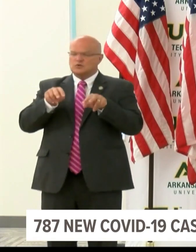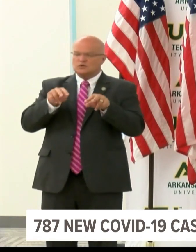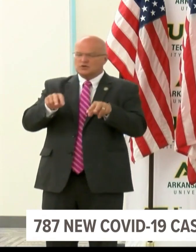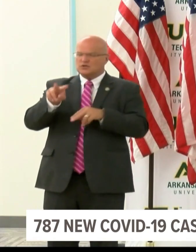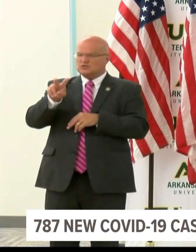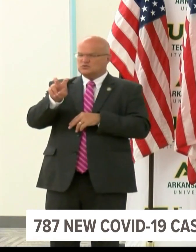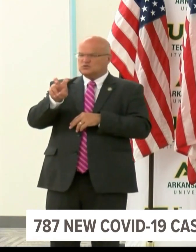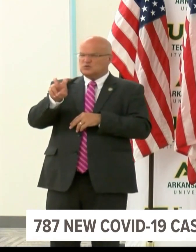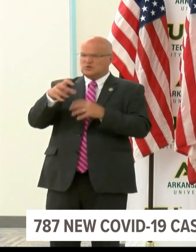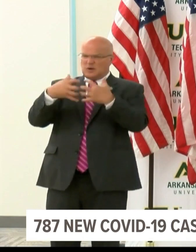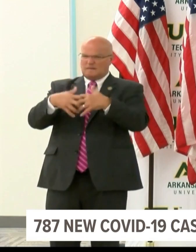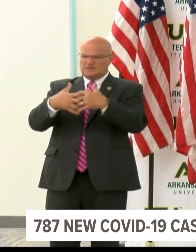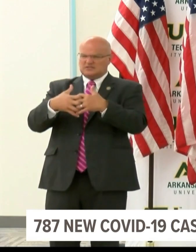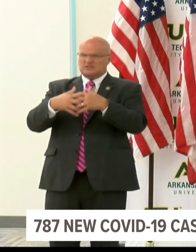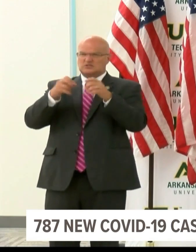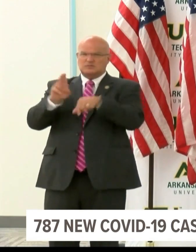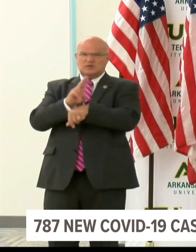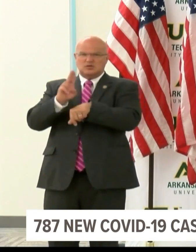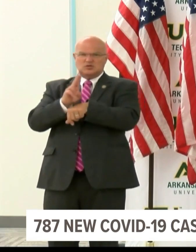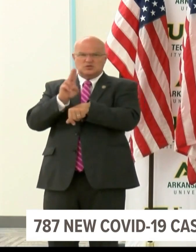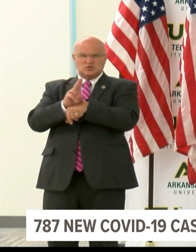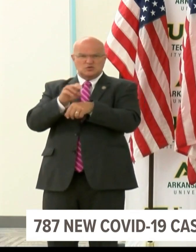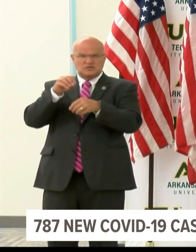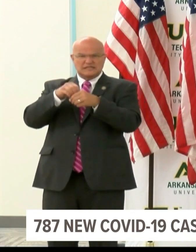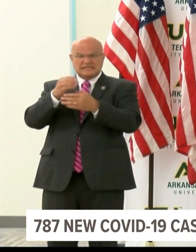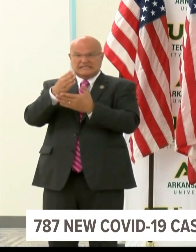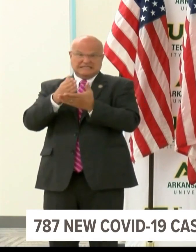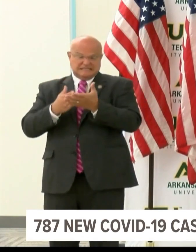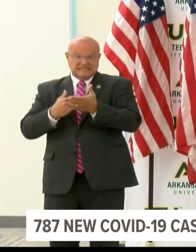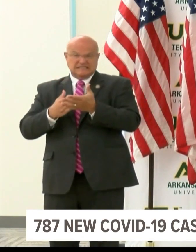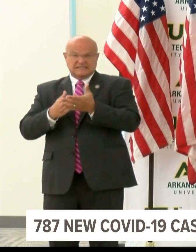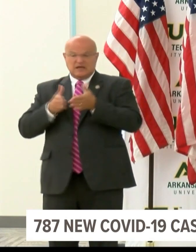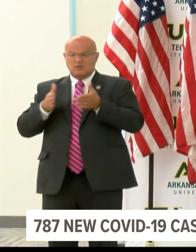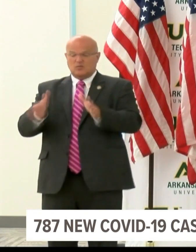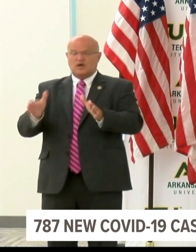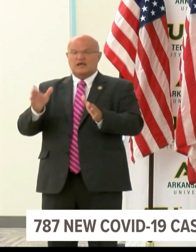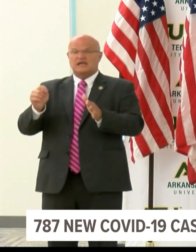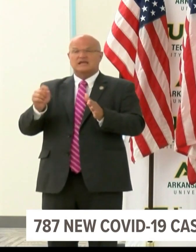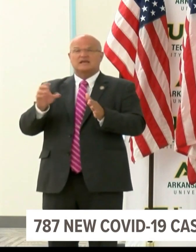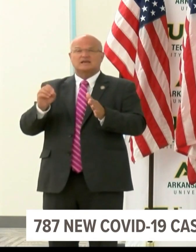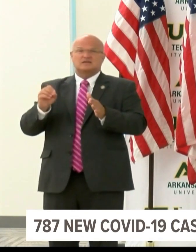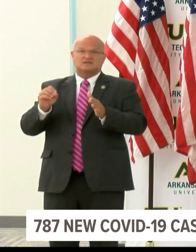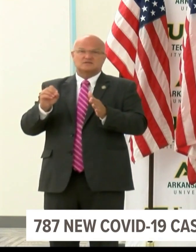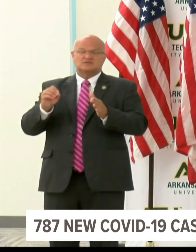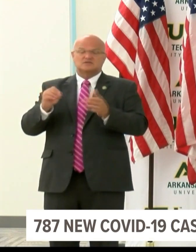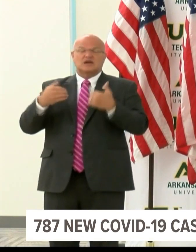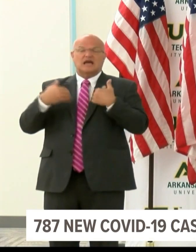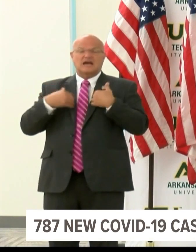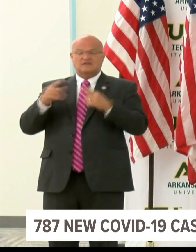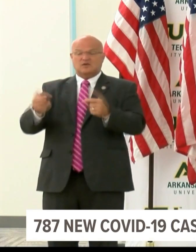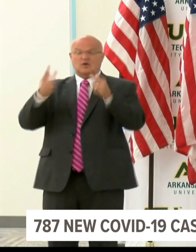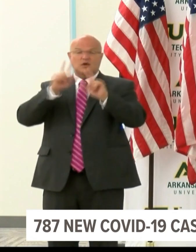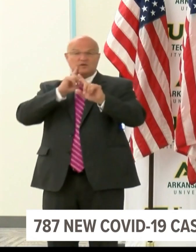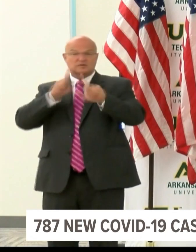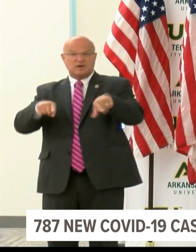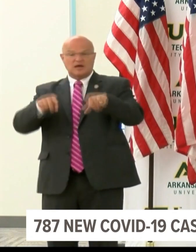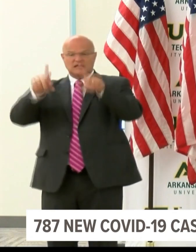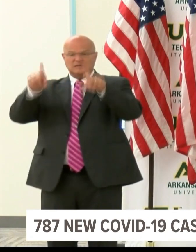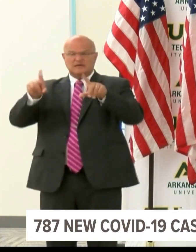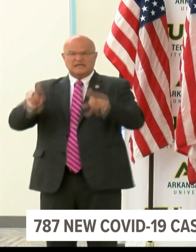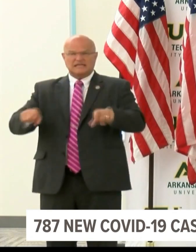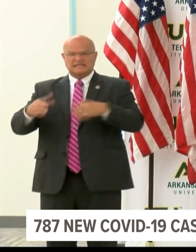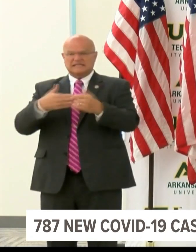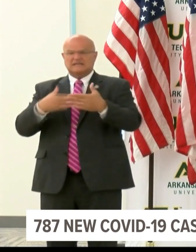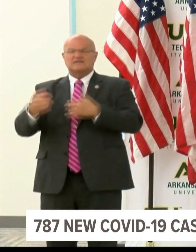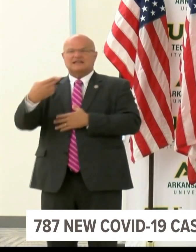antigen test machines should be utilized in some way to have a quick response on testing, and